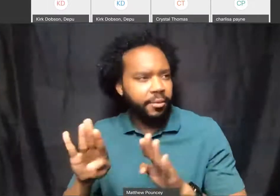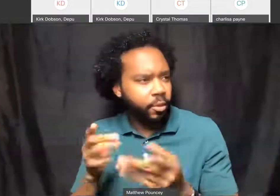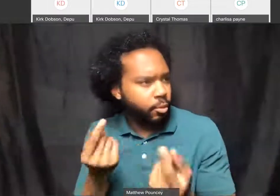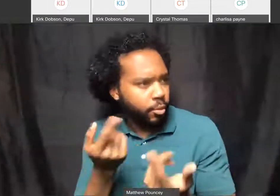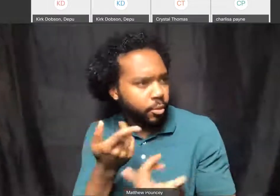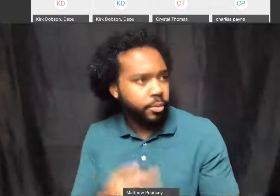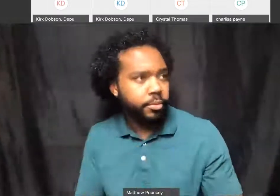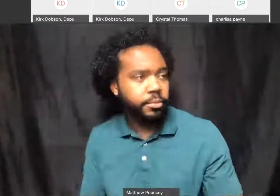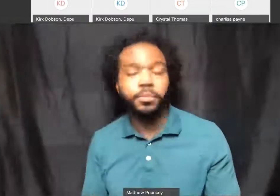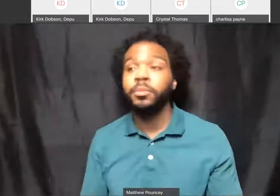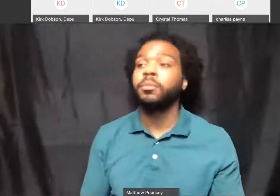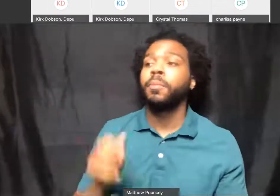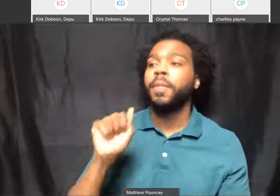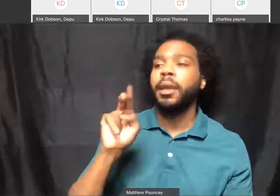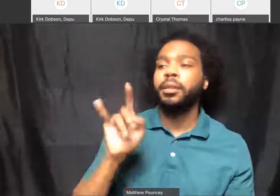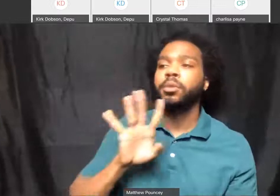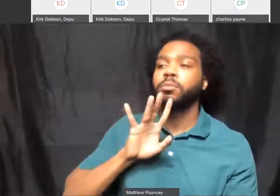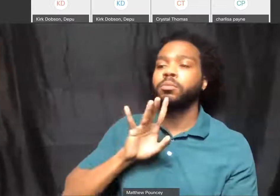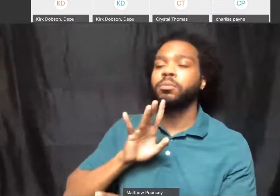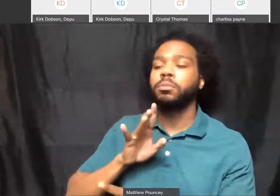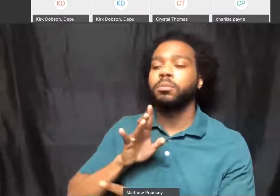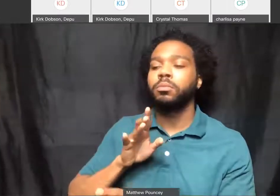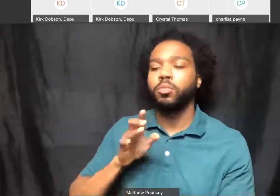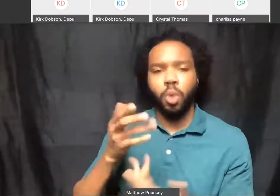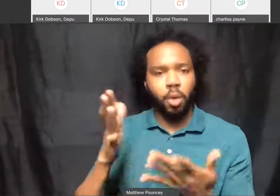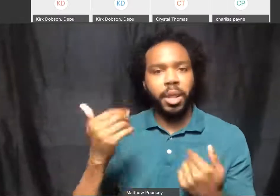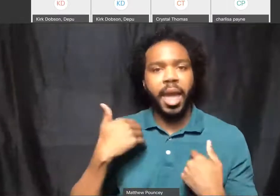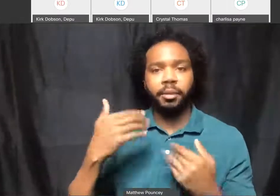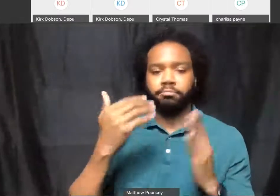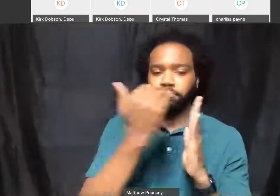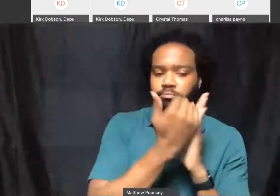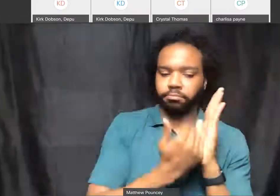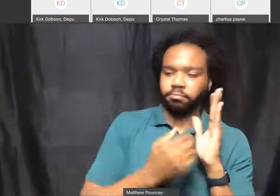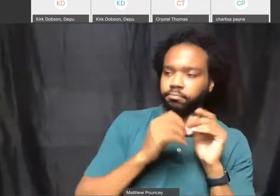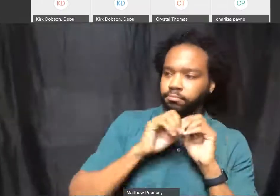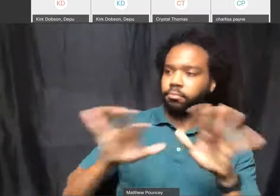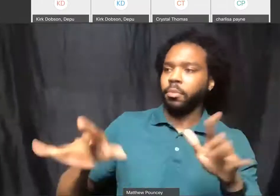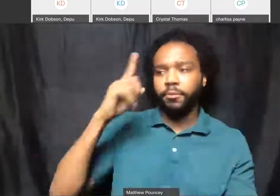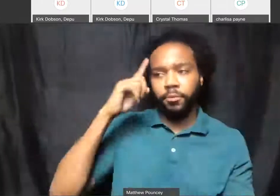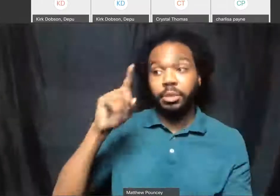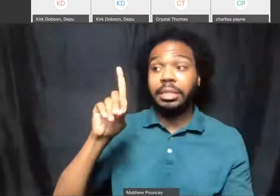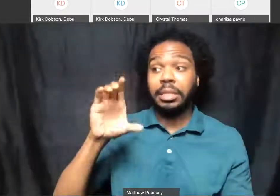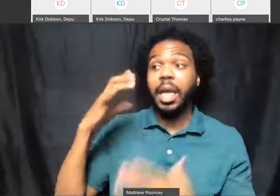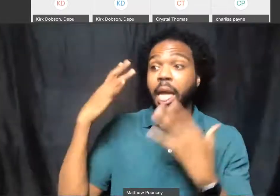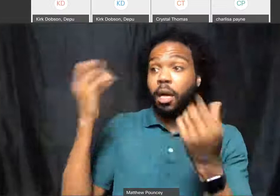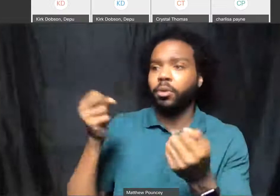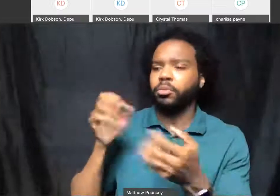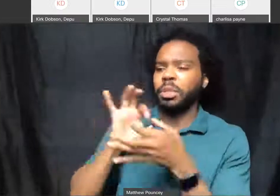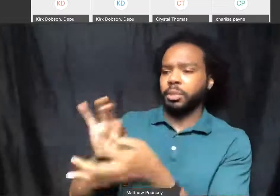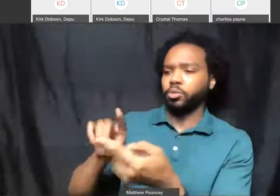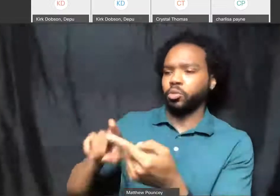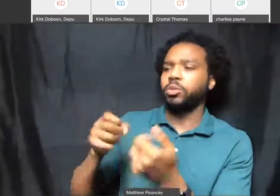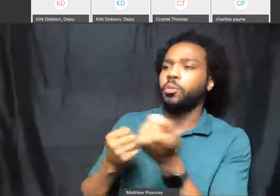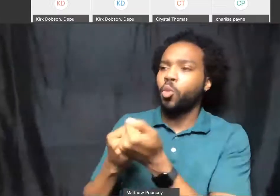So there is guidance out already from DC Health regarding supported living and residential